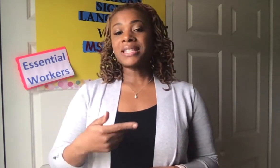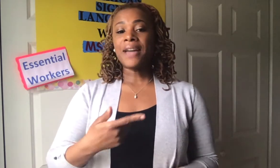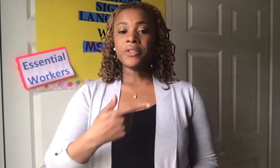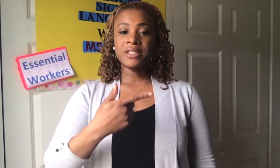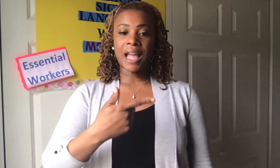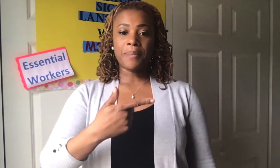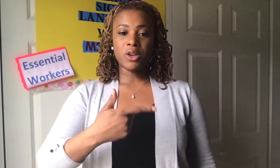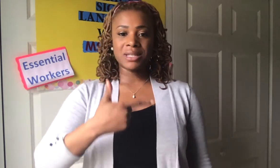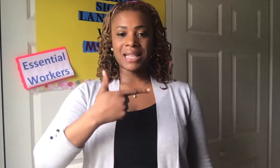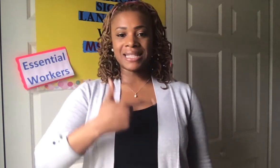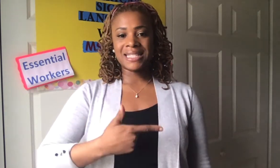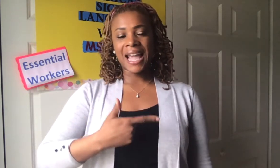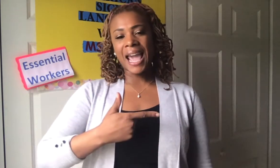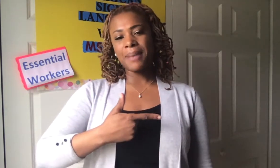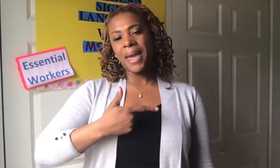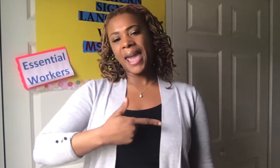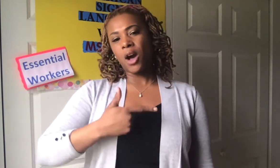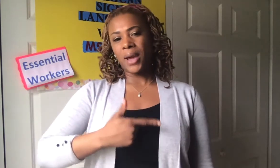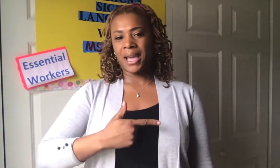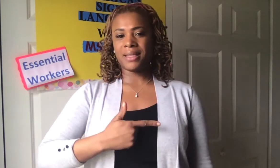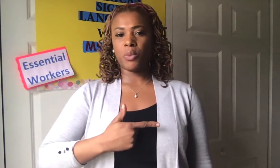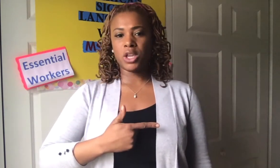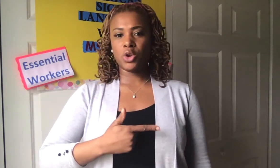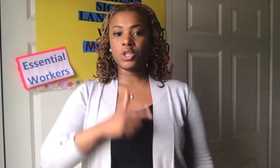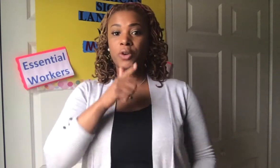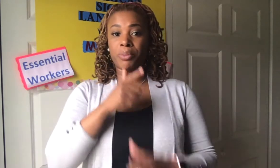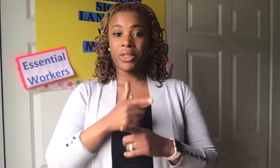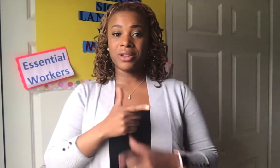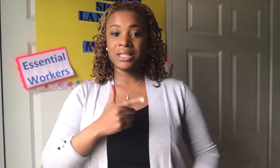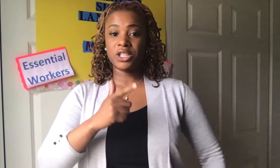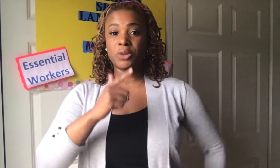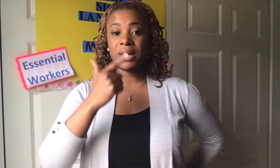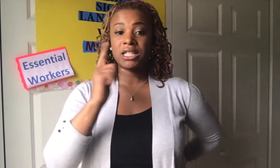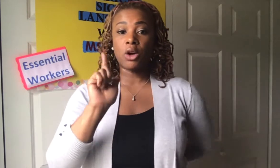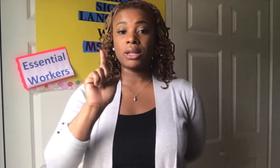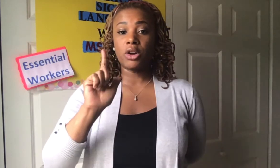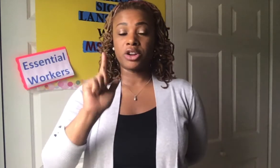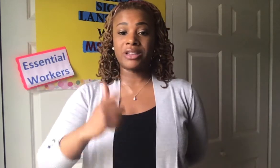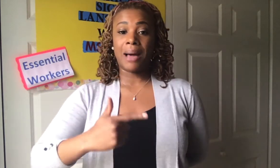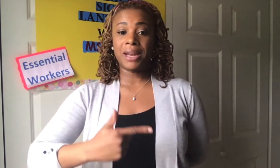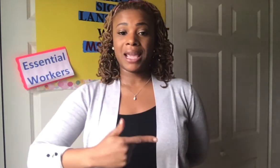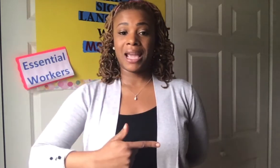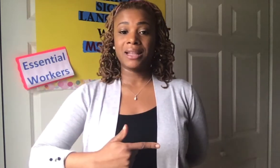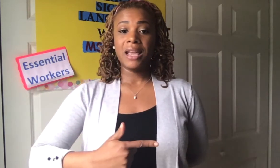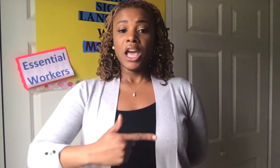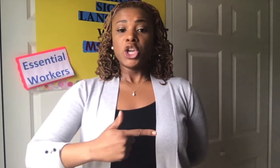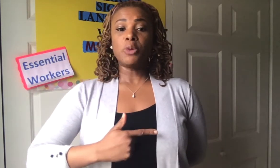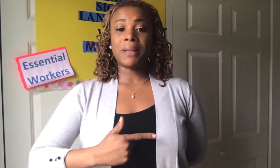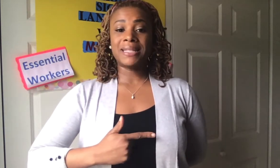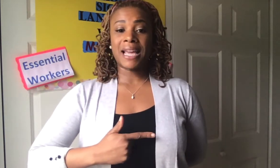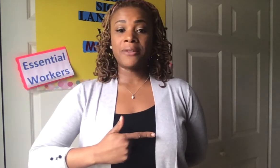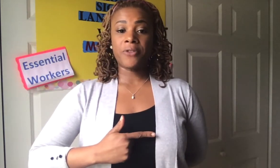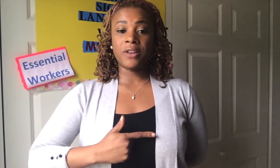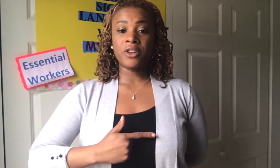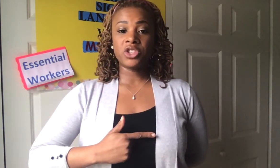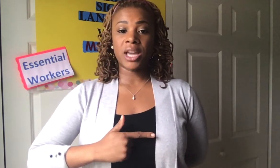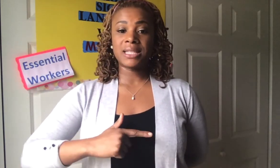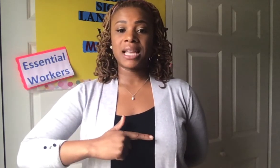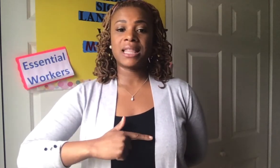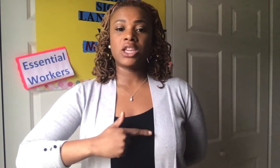for step uses that same L hand that we use for brother and sister, but it's only on your dominant hand. You place that in front of your chest and then you